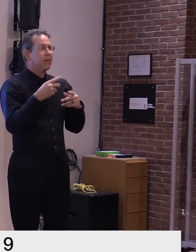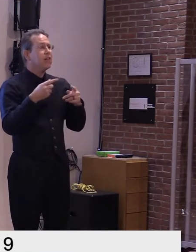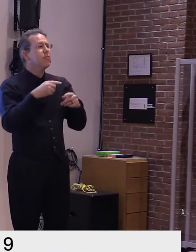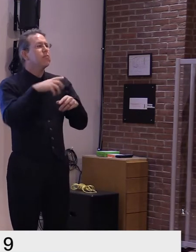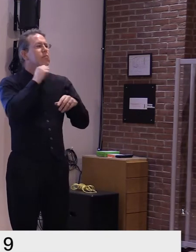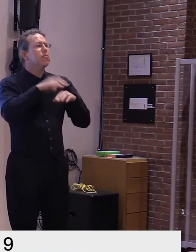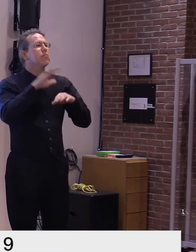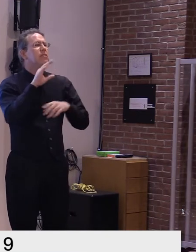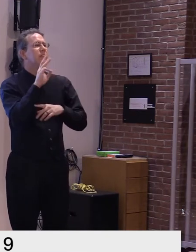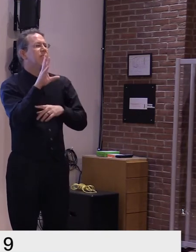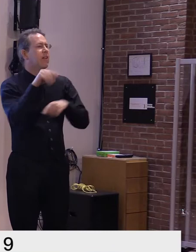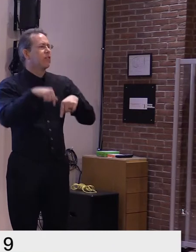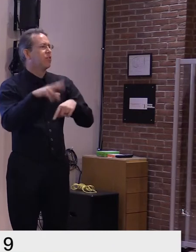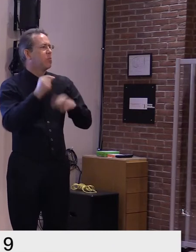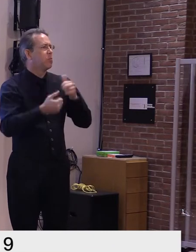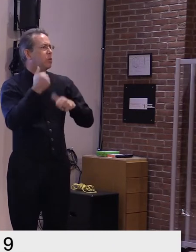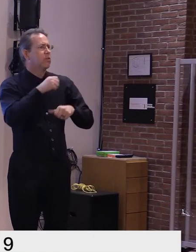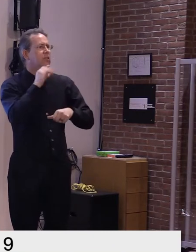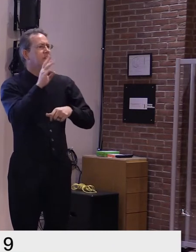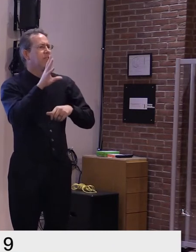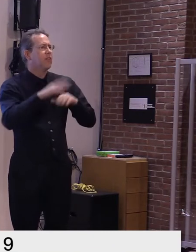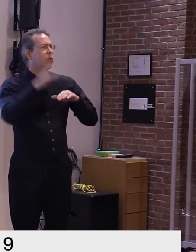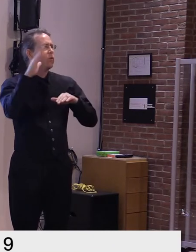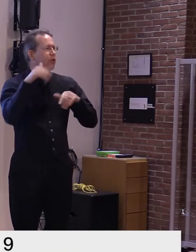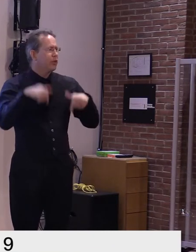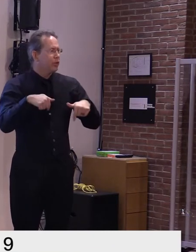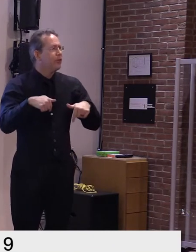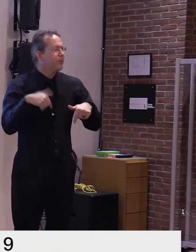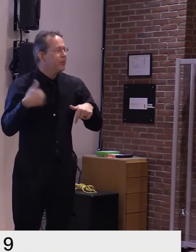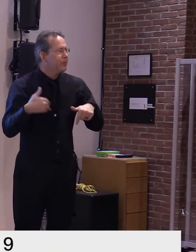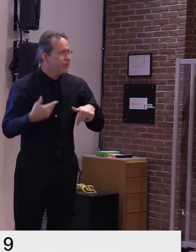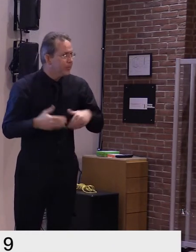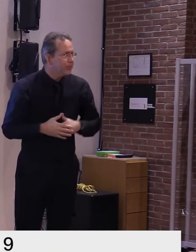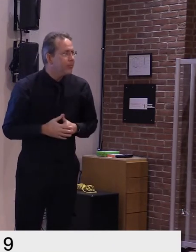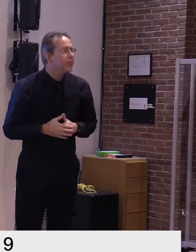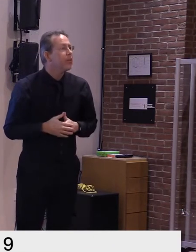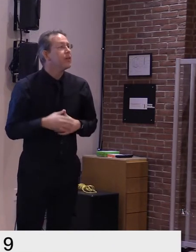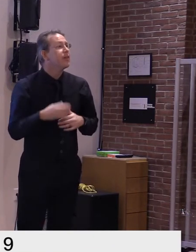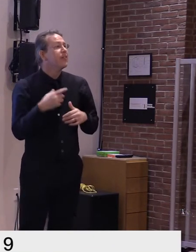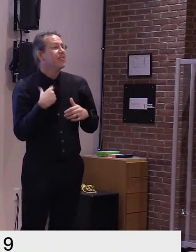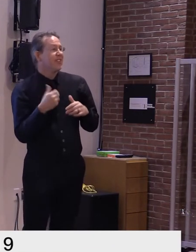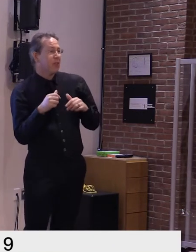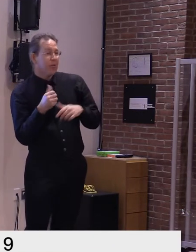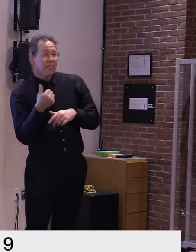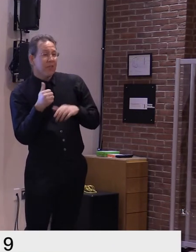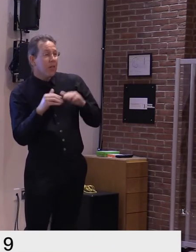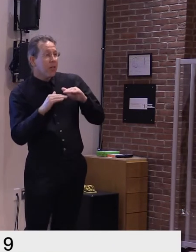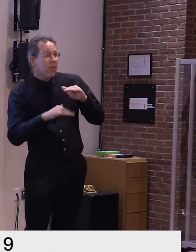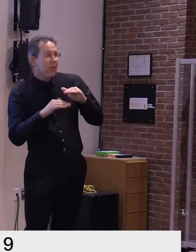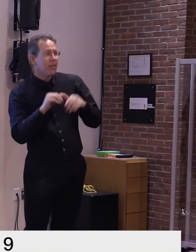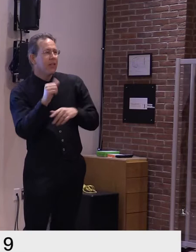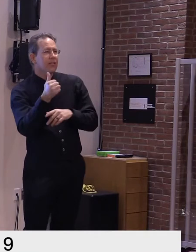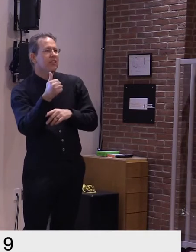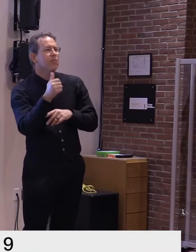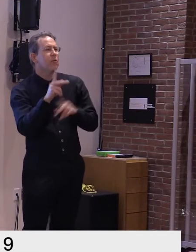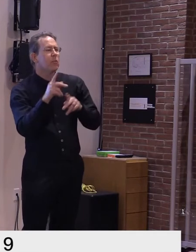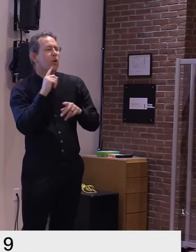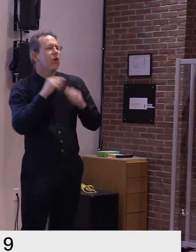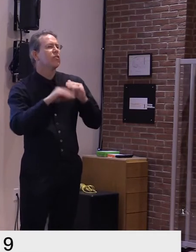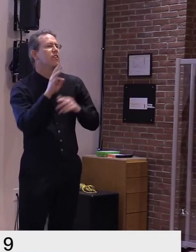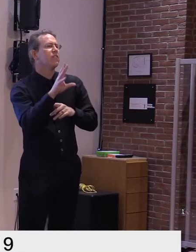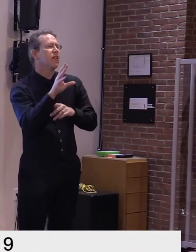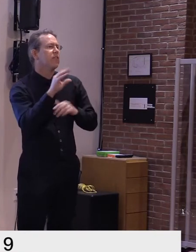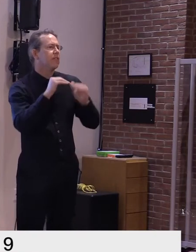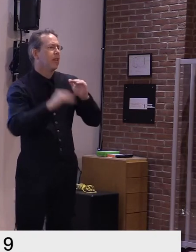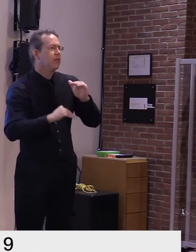those older Vermonters in order to prevent death. The system we